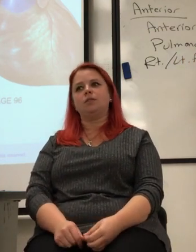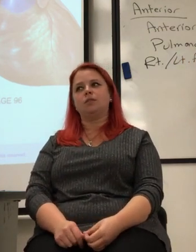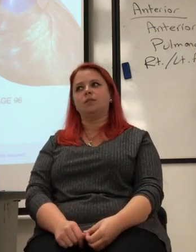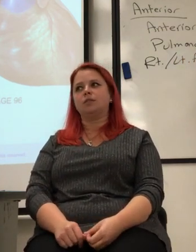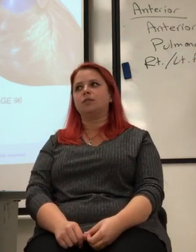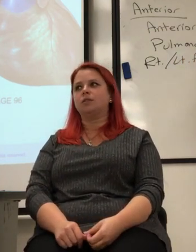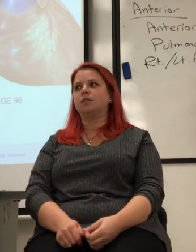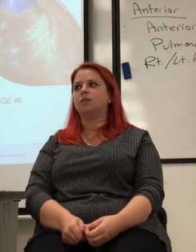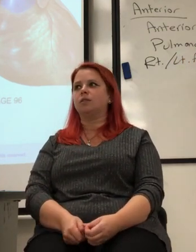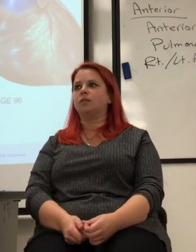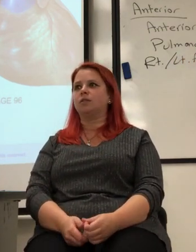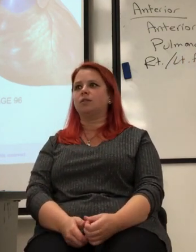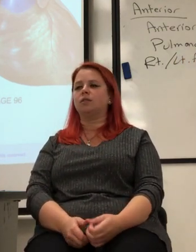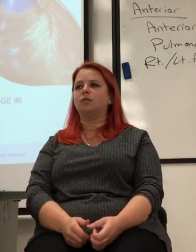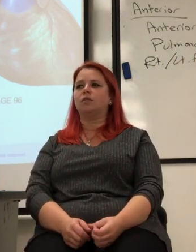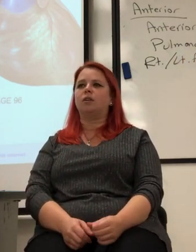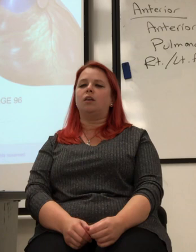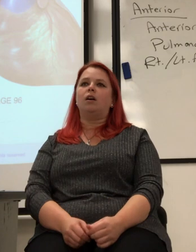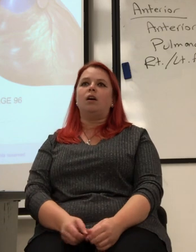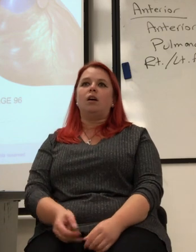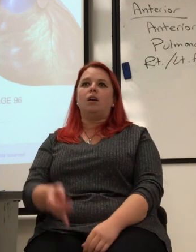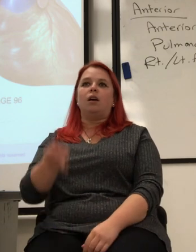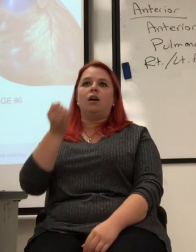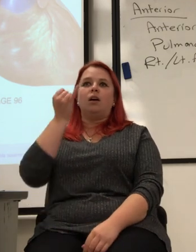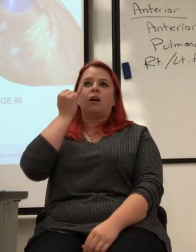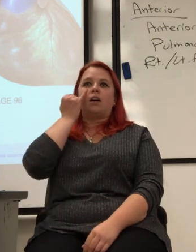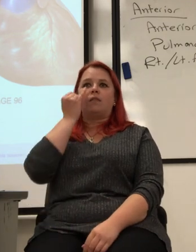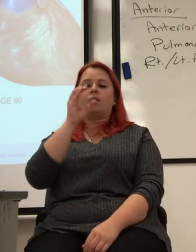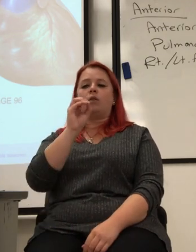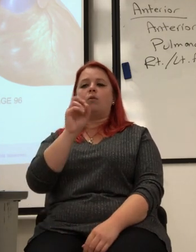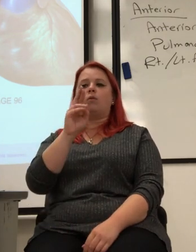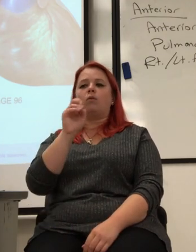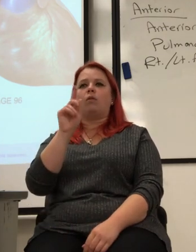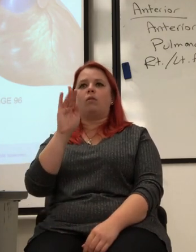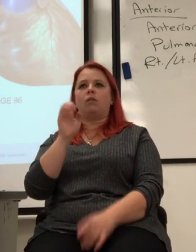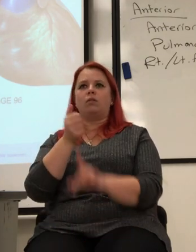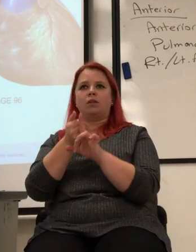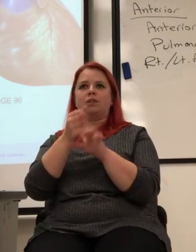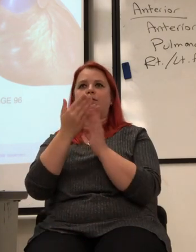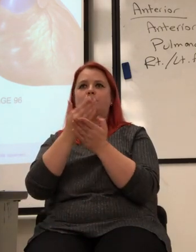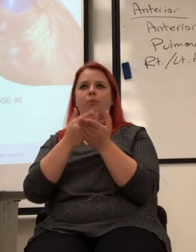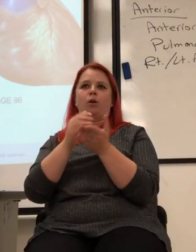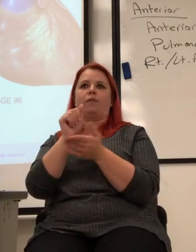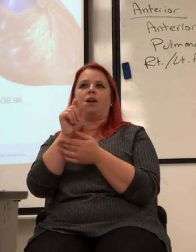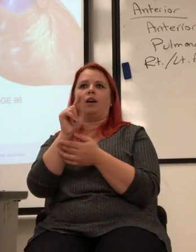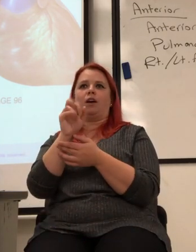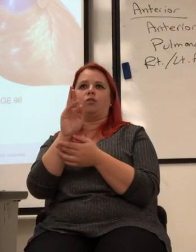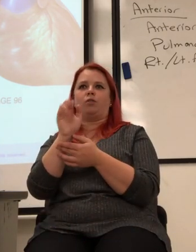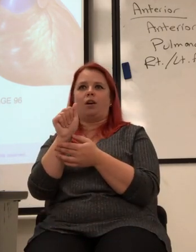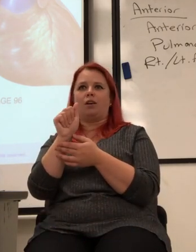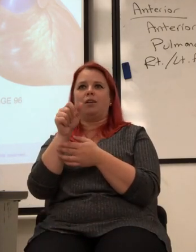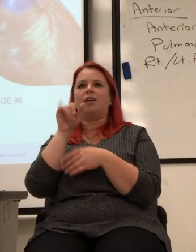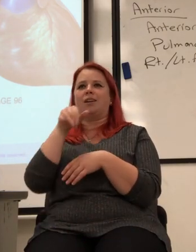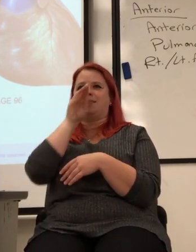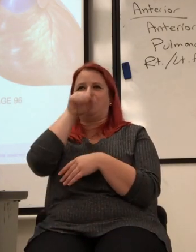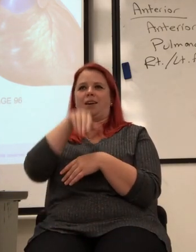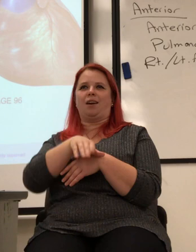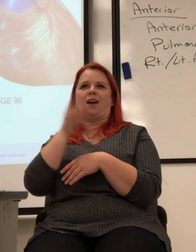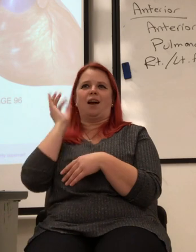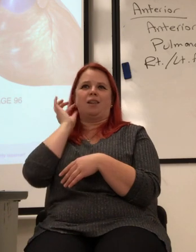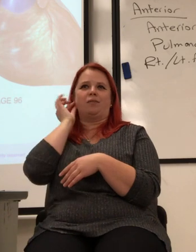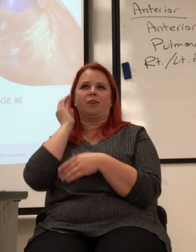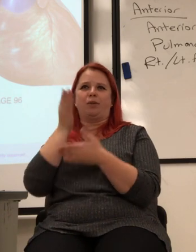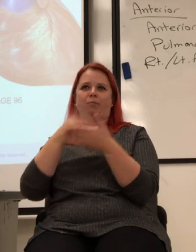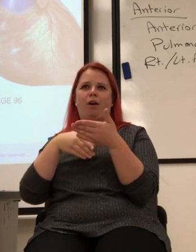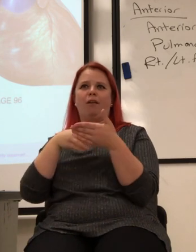auricles. Remember, the auricles are a part of the atria. They're the Dumbo ear part that fills with